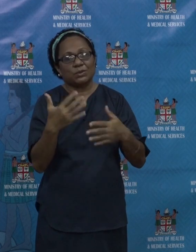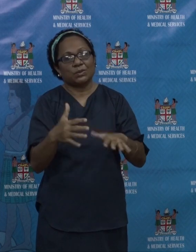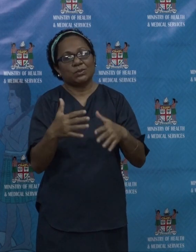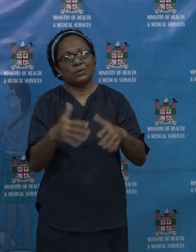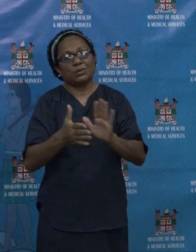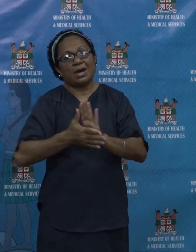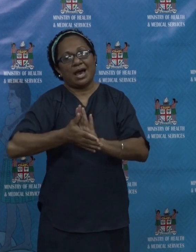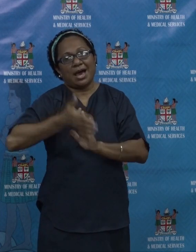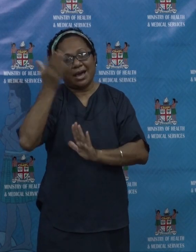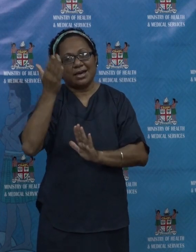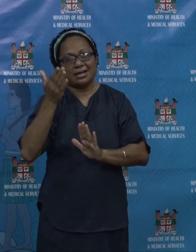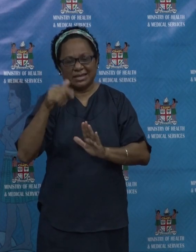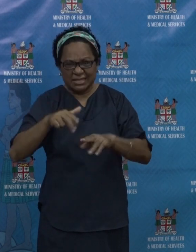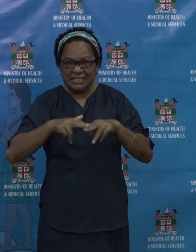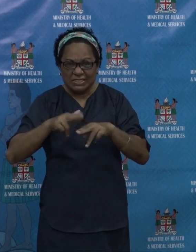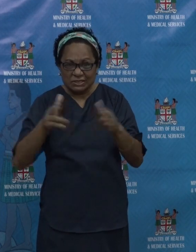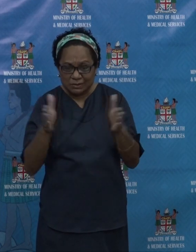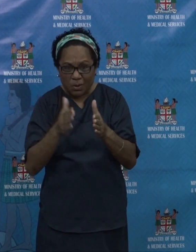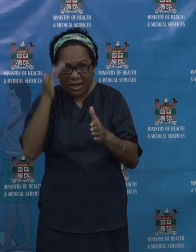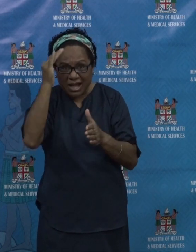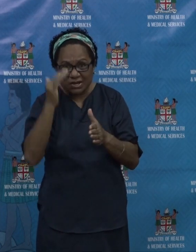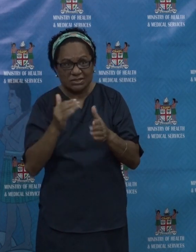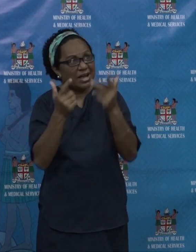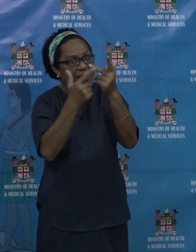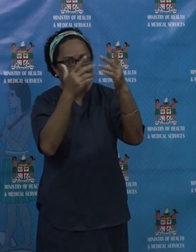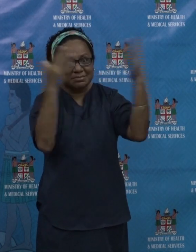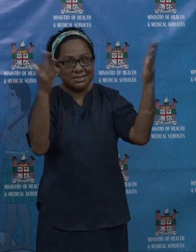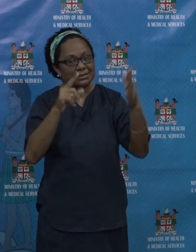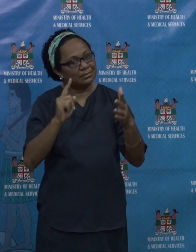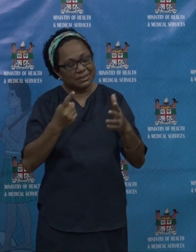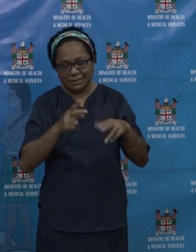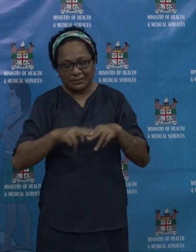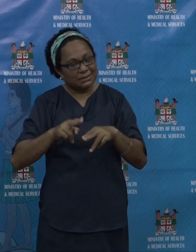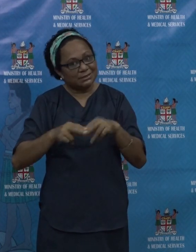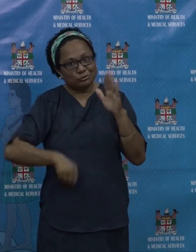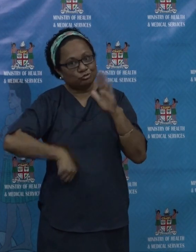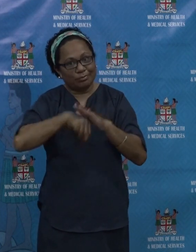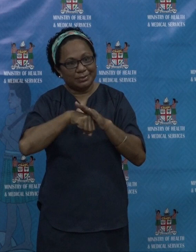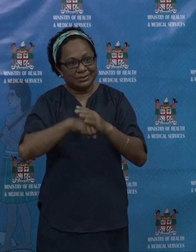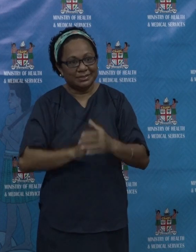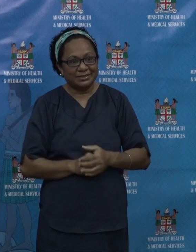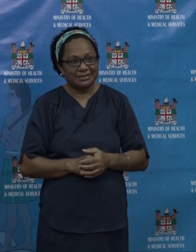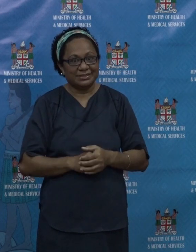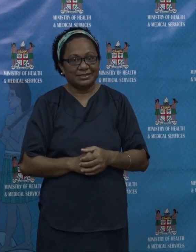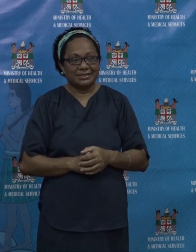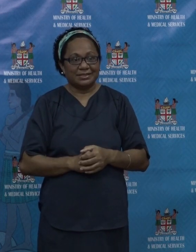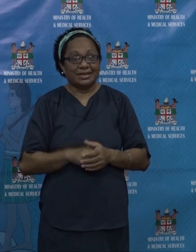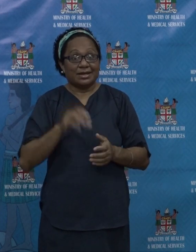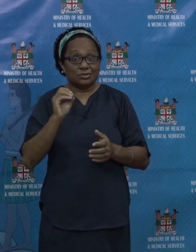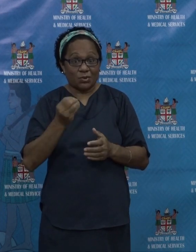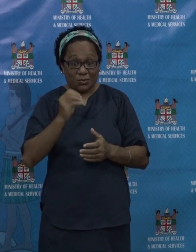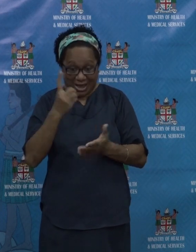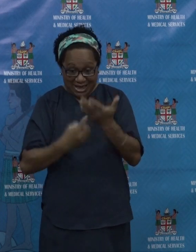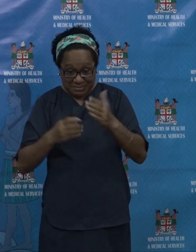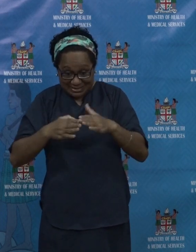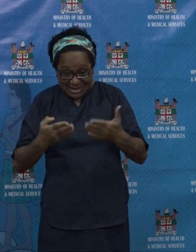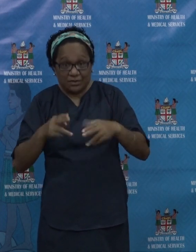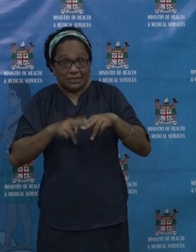population size. What we are experiencing right now in Fiji, we witnessed in other